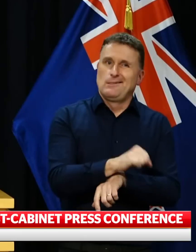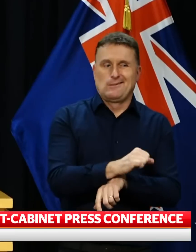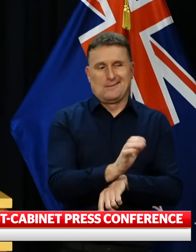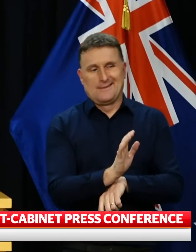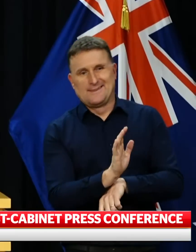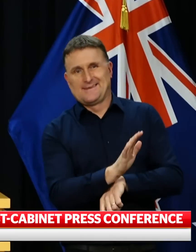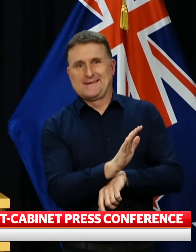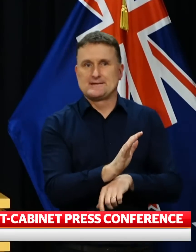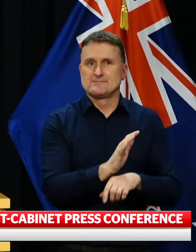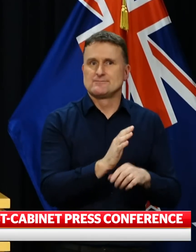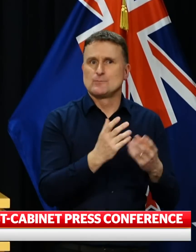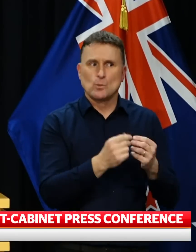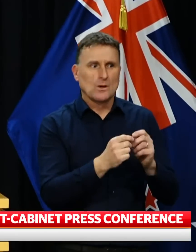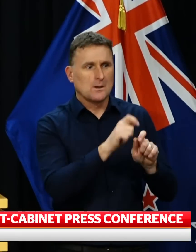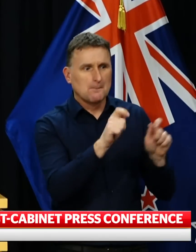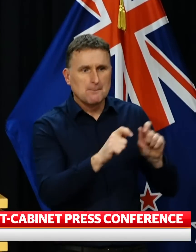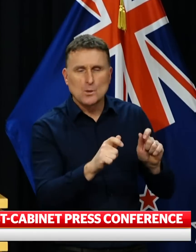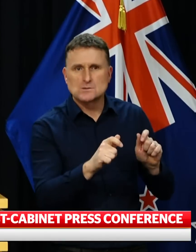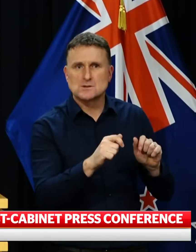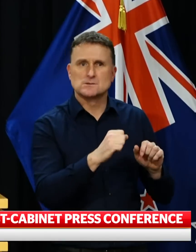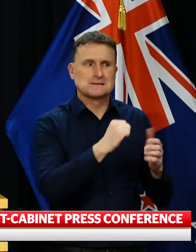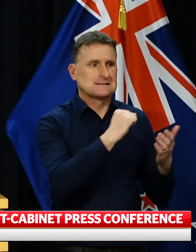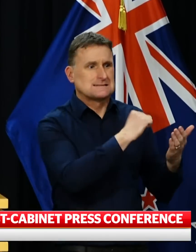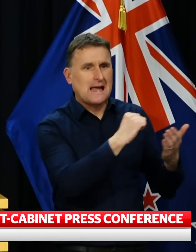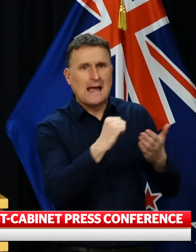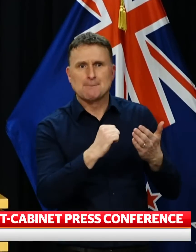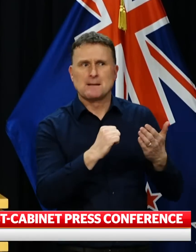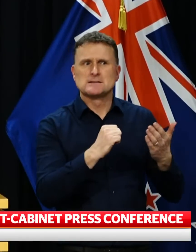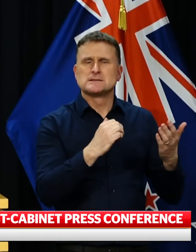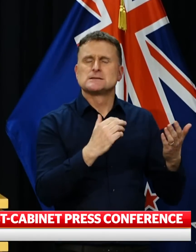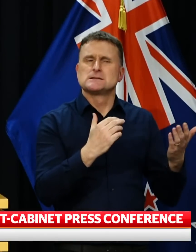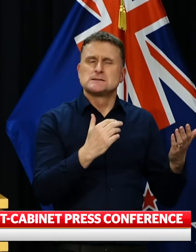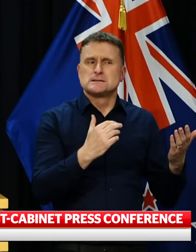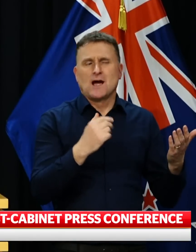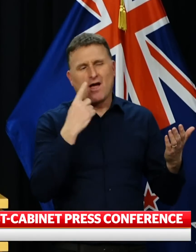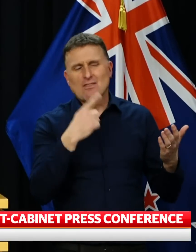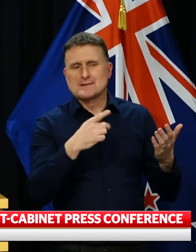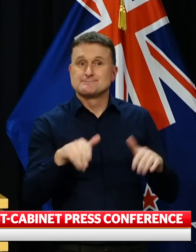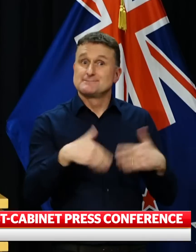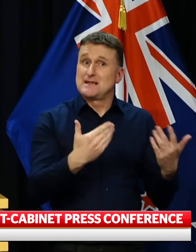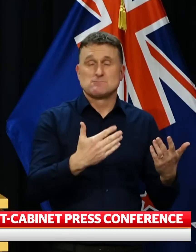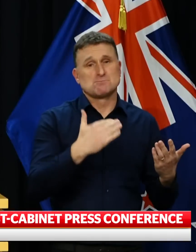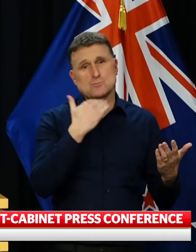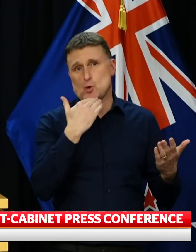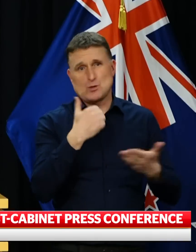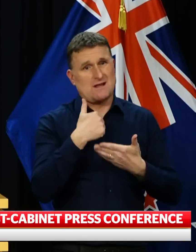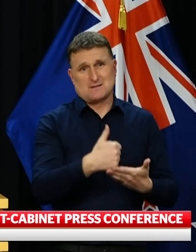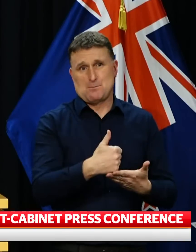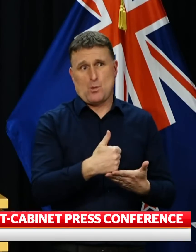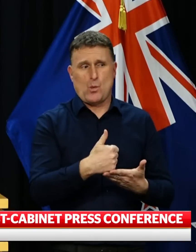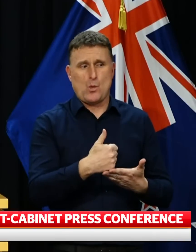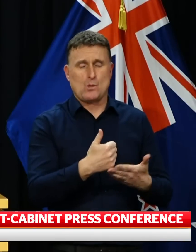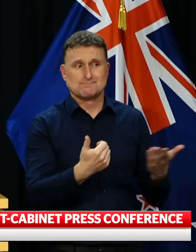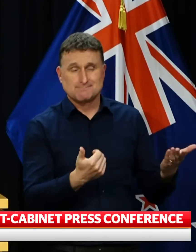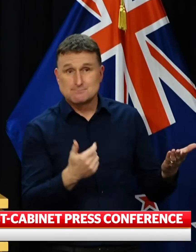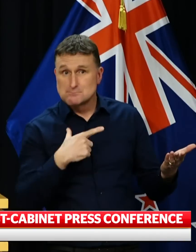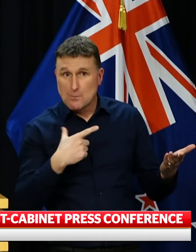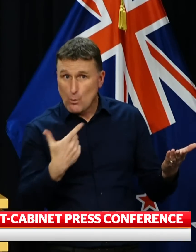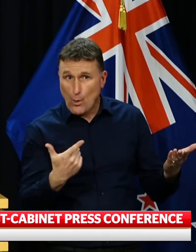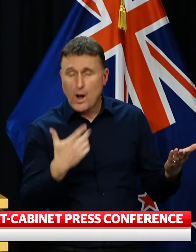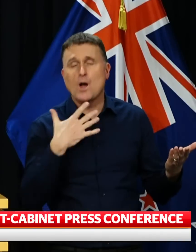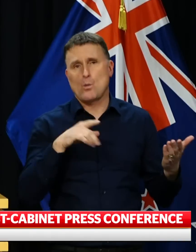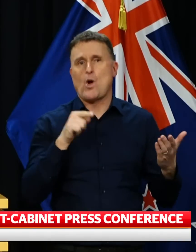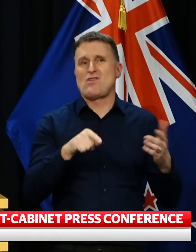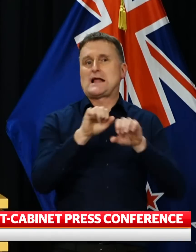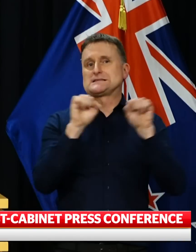they've received the level of support that they deserve. There could be a whole variety of reasons for why that's happened, but I want to make sure that we fix that.